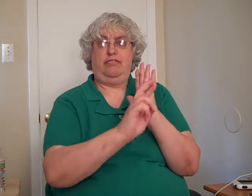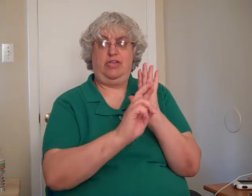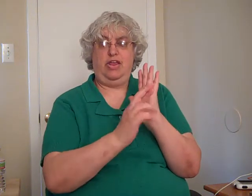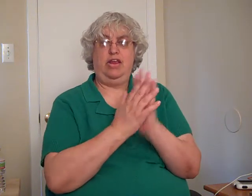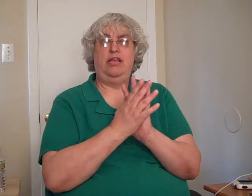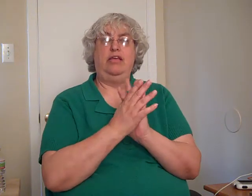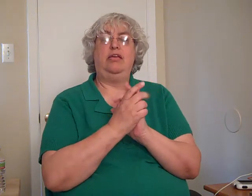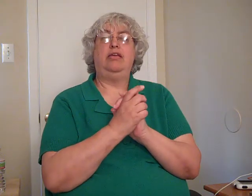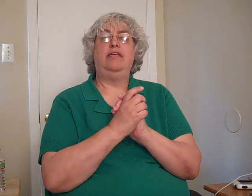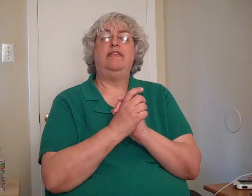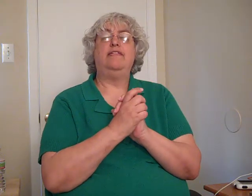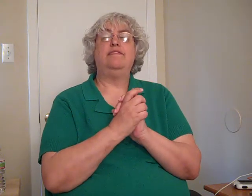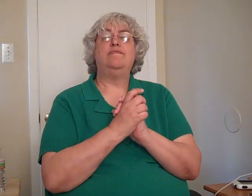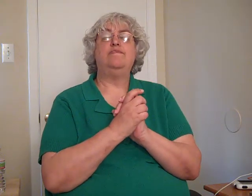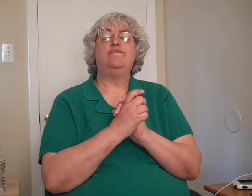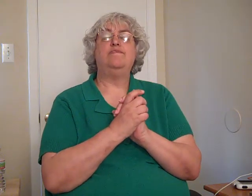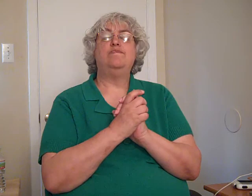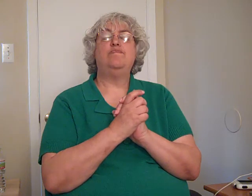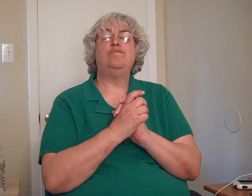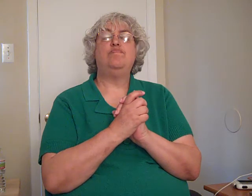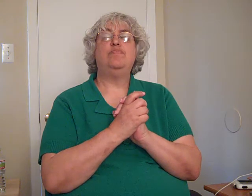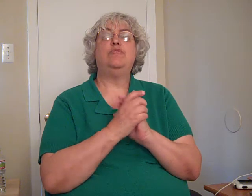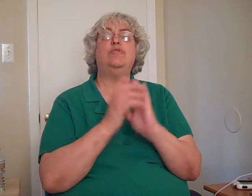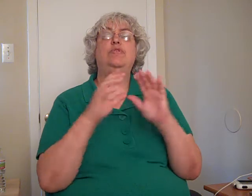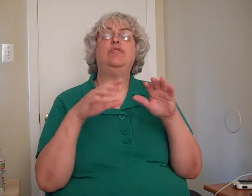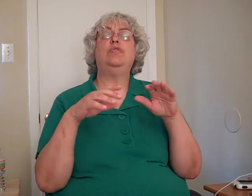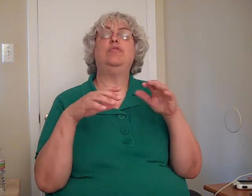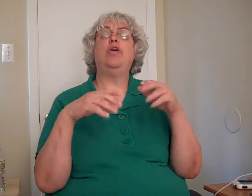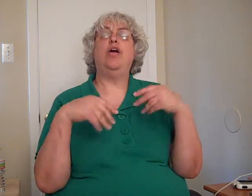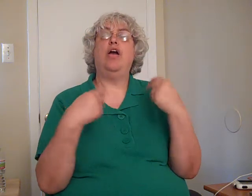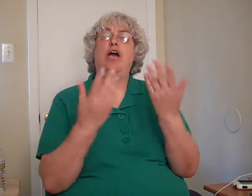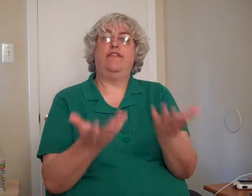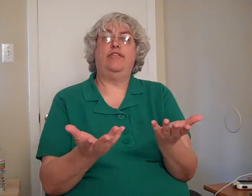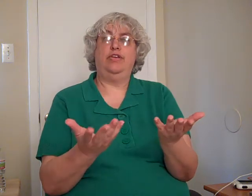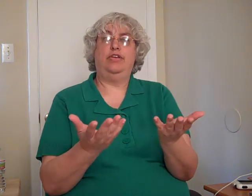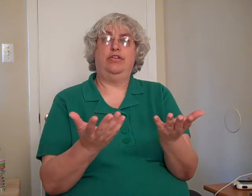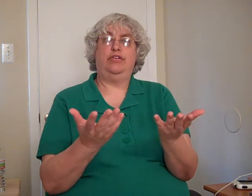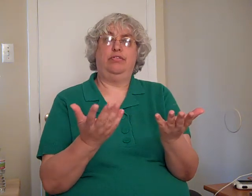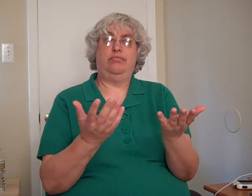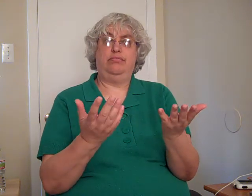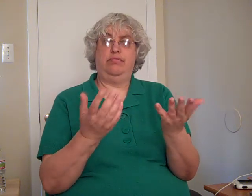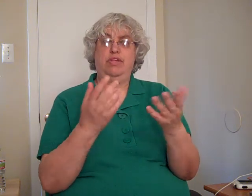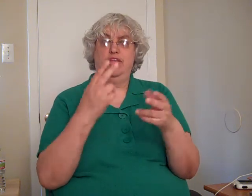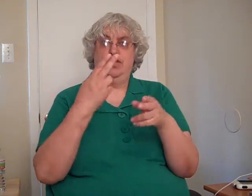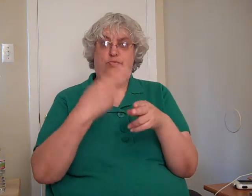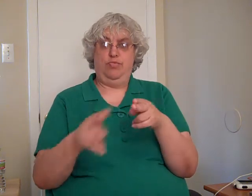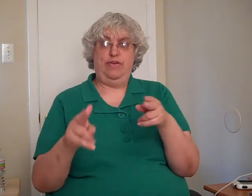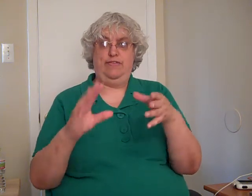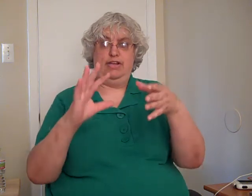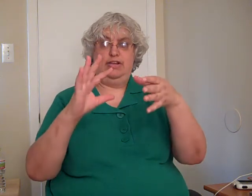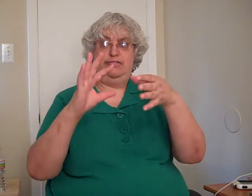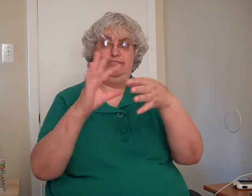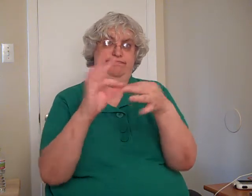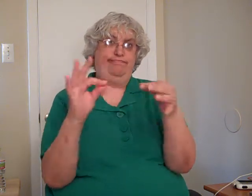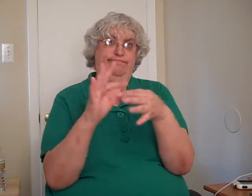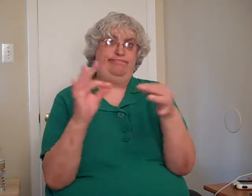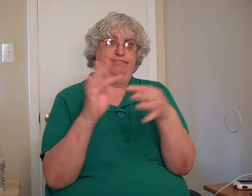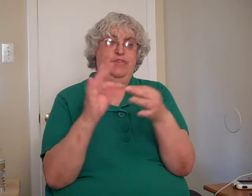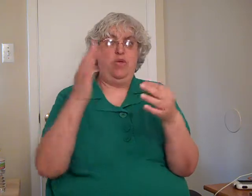ladies and gentlemen, when you're doing the presentation, you want to just keep it simple. You want to briefly discuss your why you got into